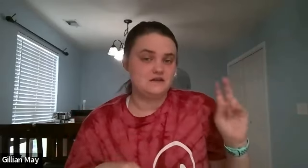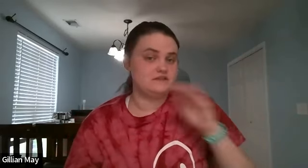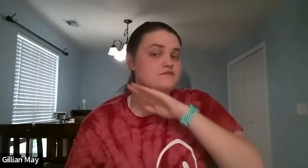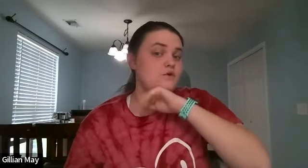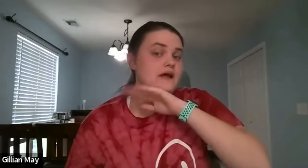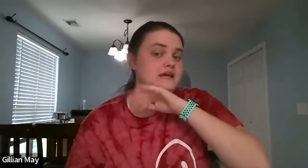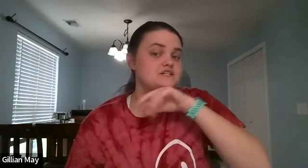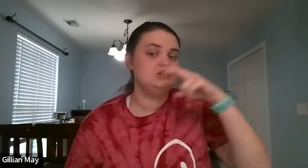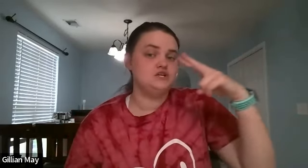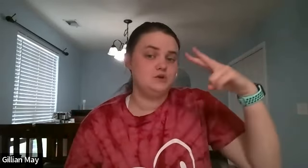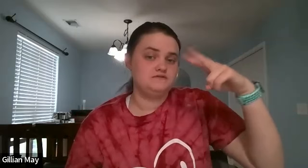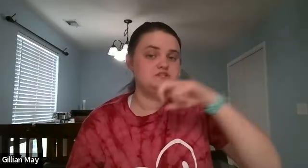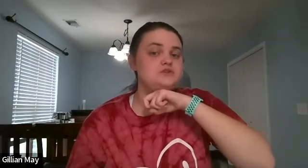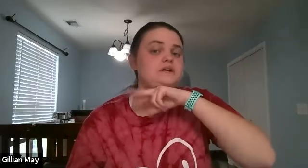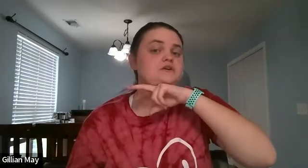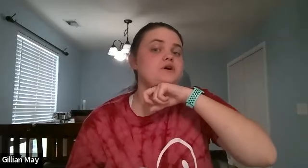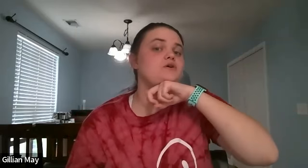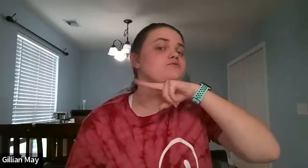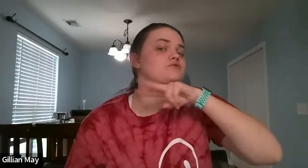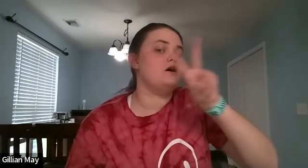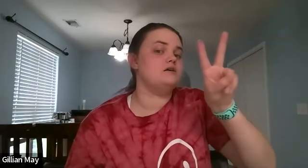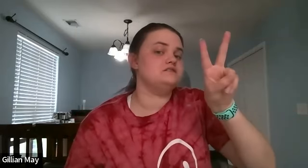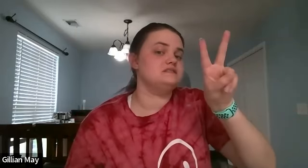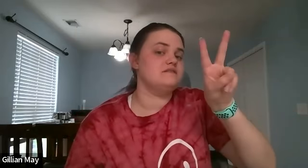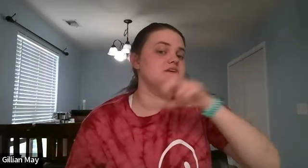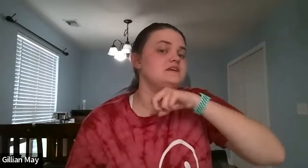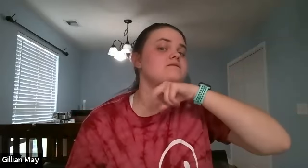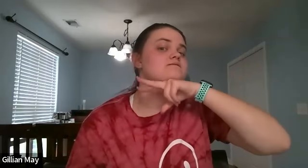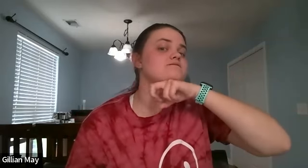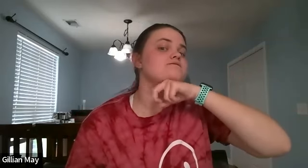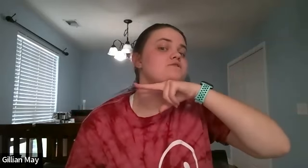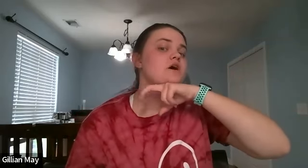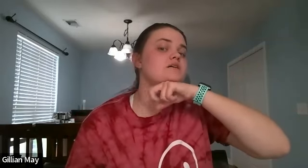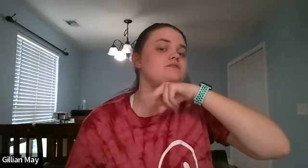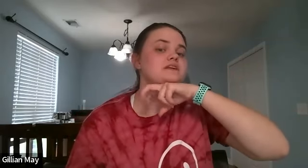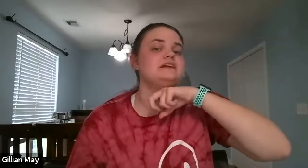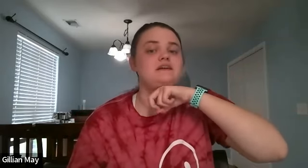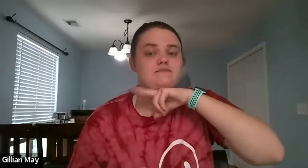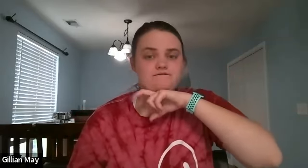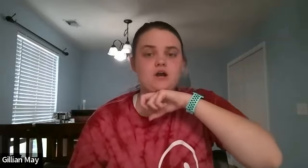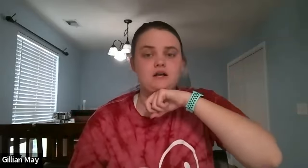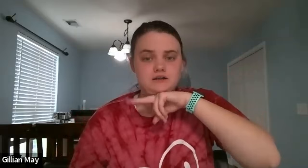like a full hand, you have two and you go frog. So it's that V, frog. You flick it out, yeah, frog.